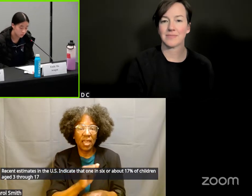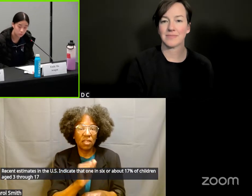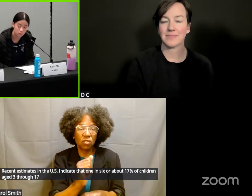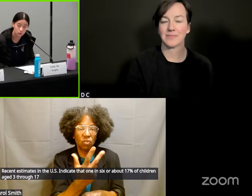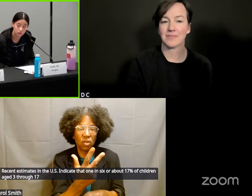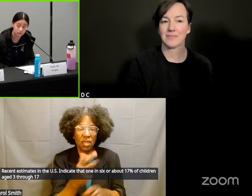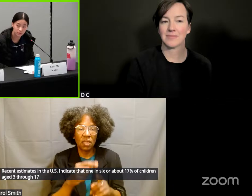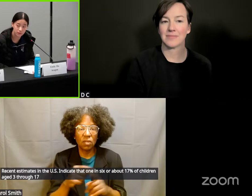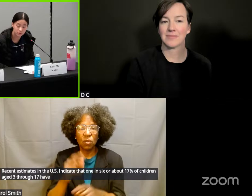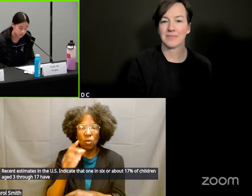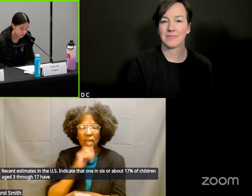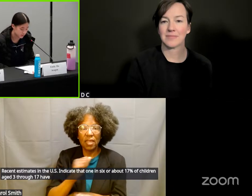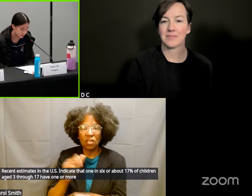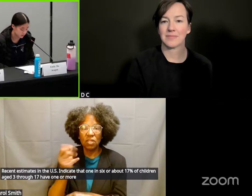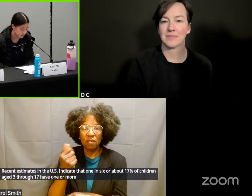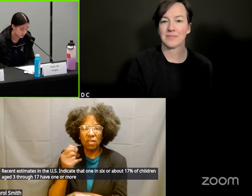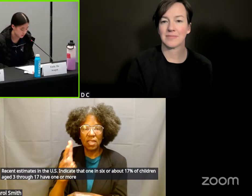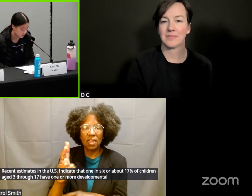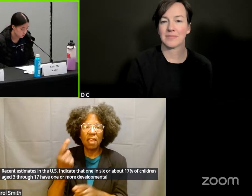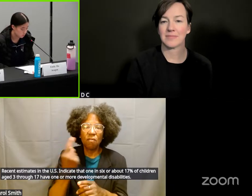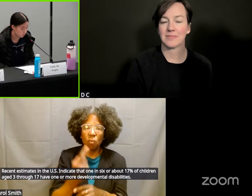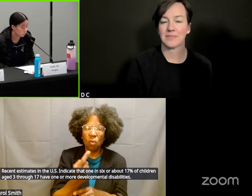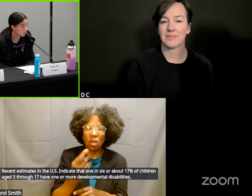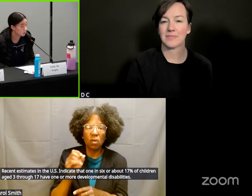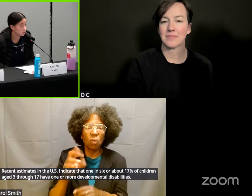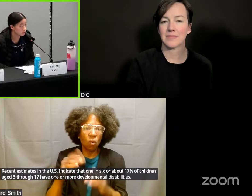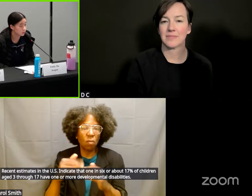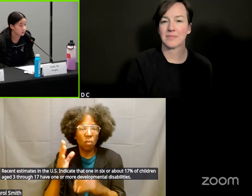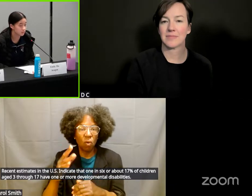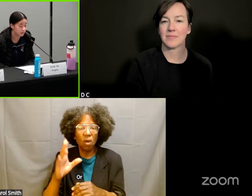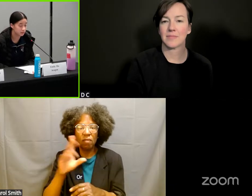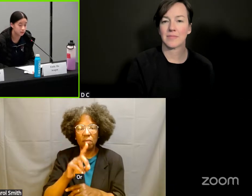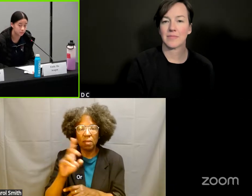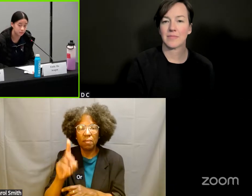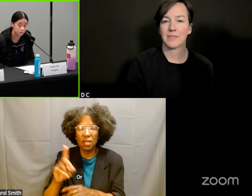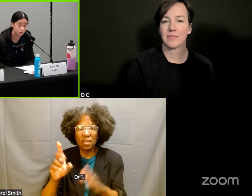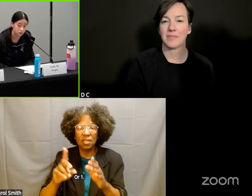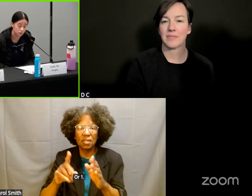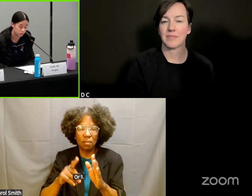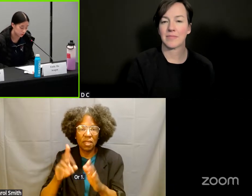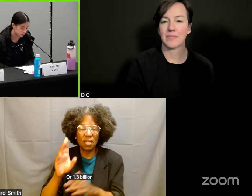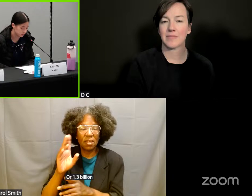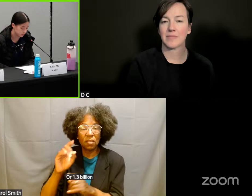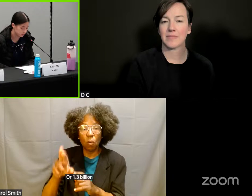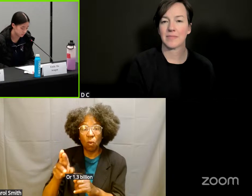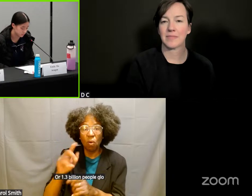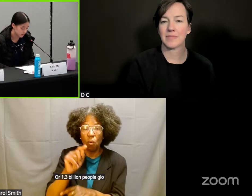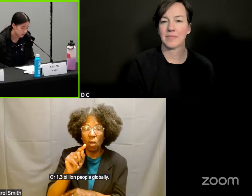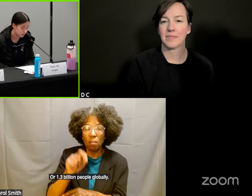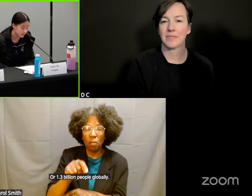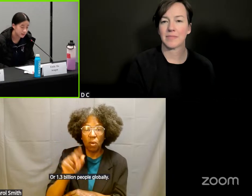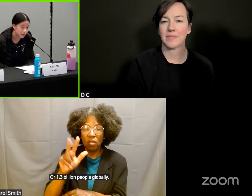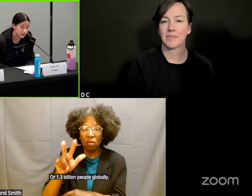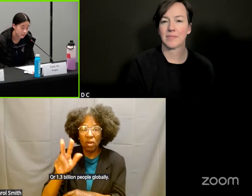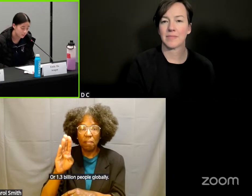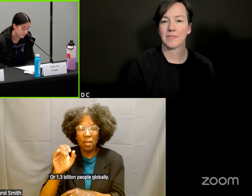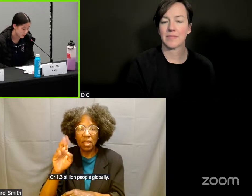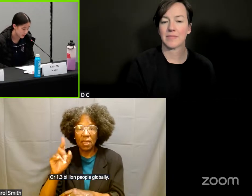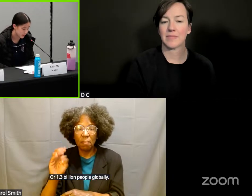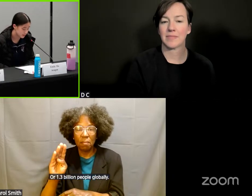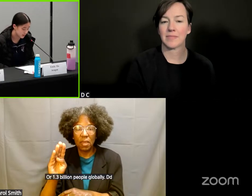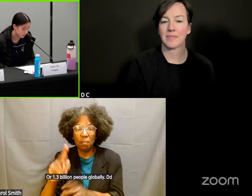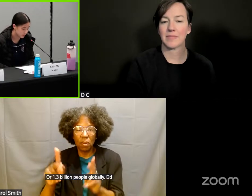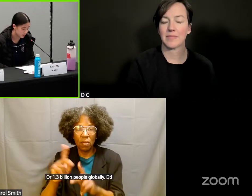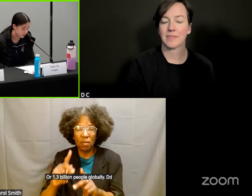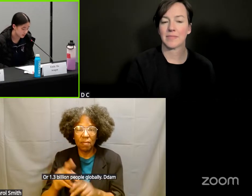or more developmental disabilities, or 1.3 billion people globally. DDAM